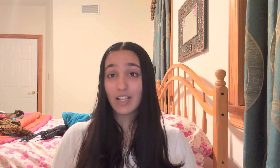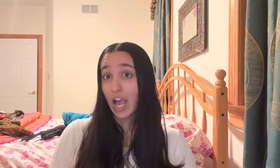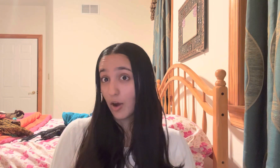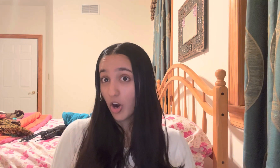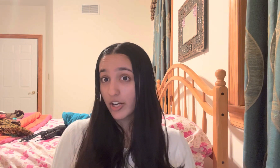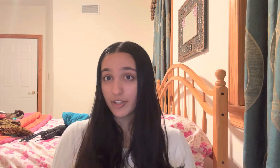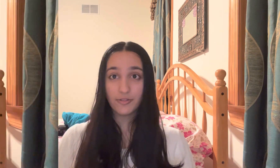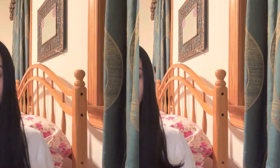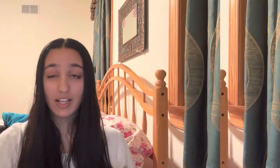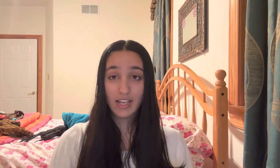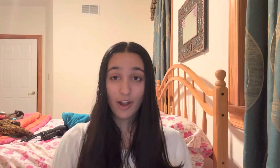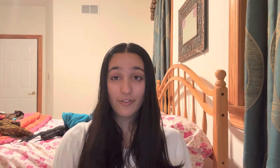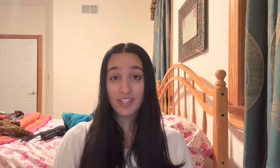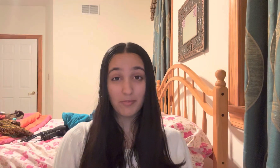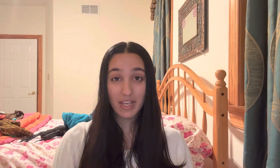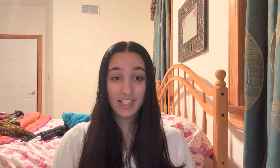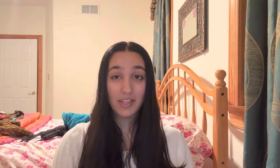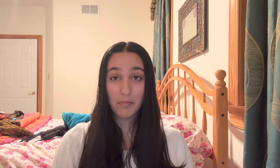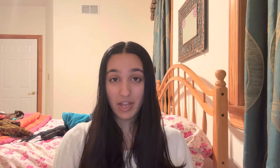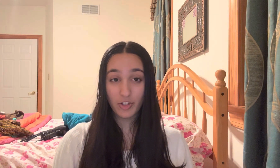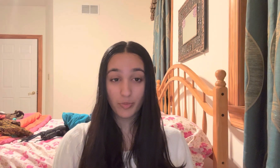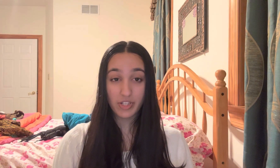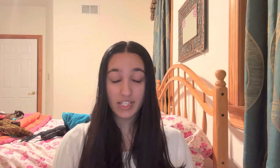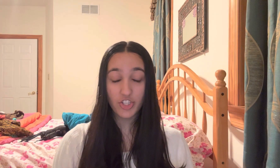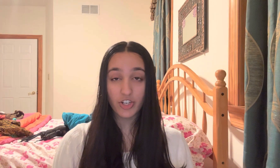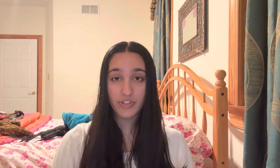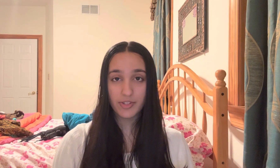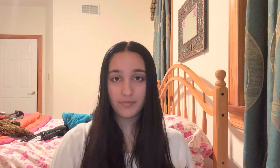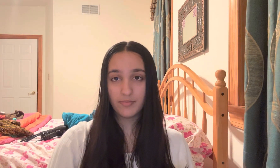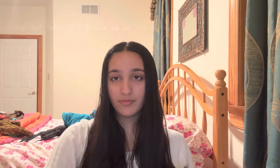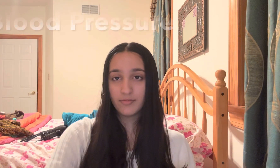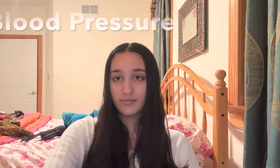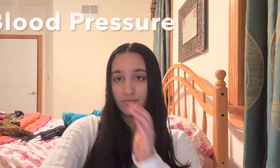How are you? Now for some basic medical procedures.